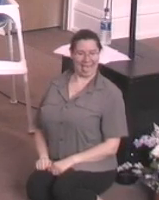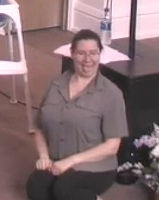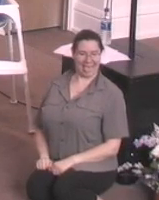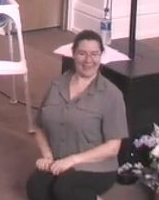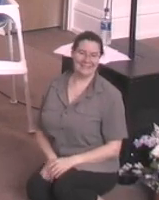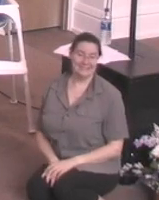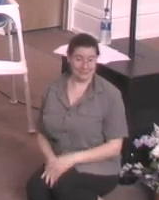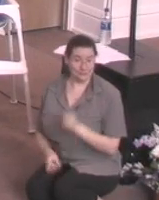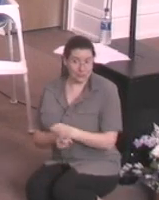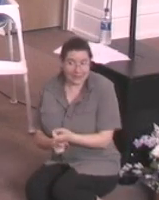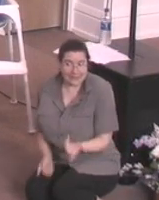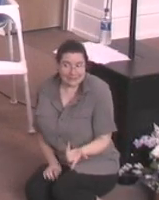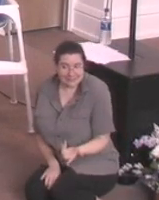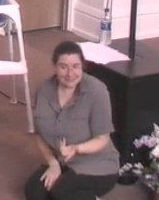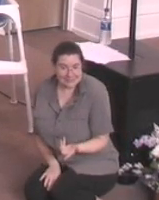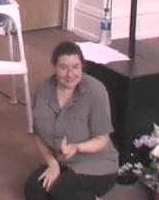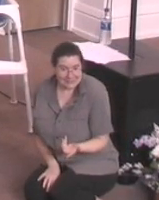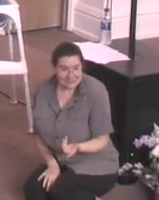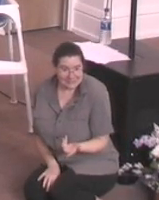Right?